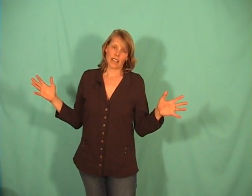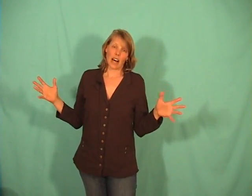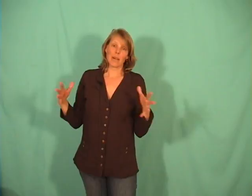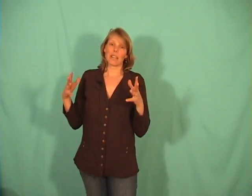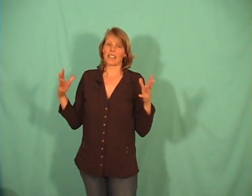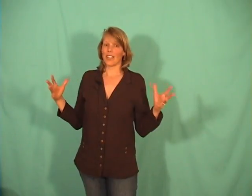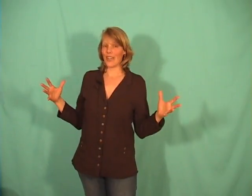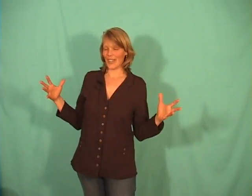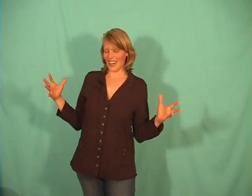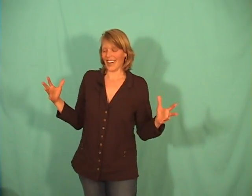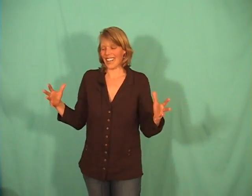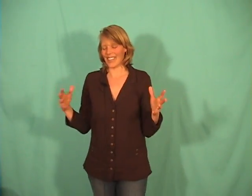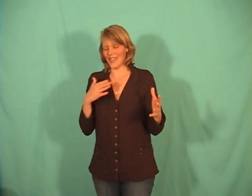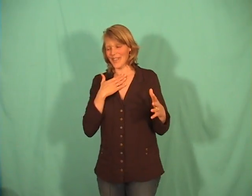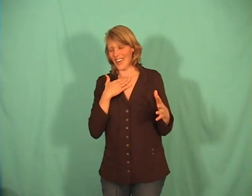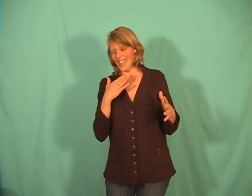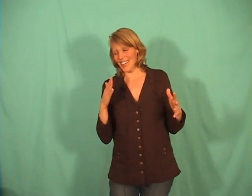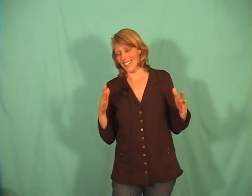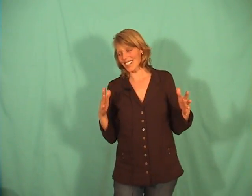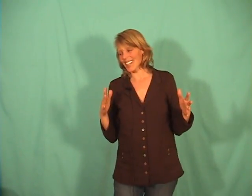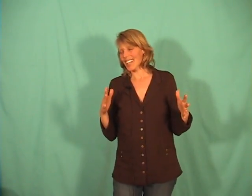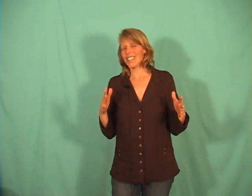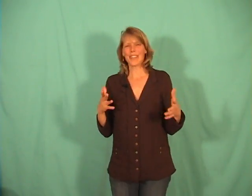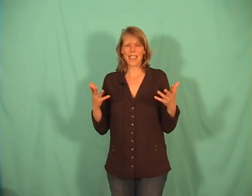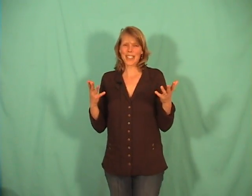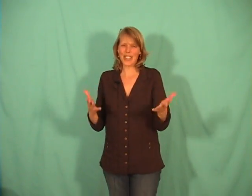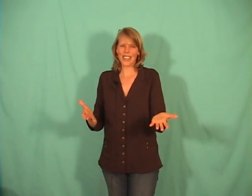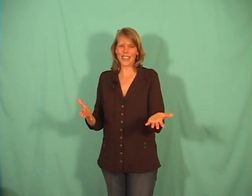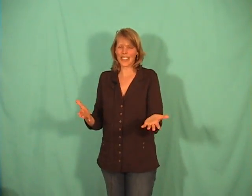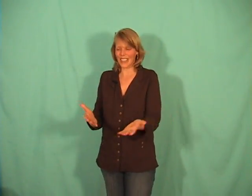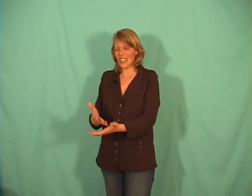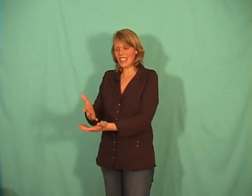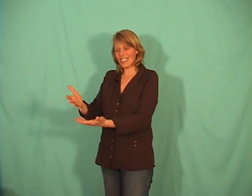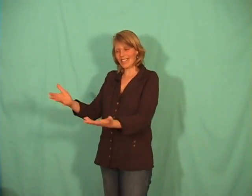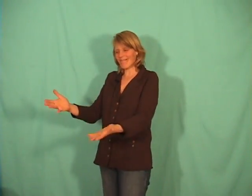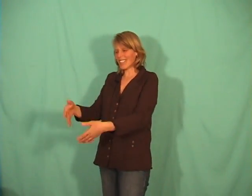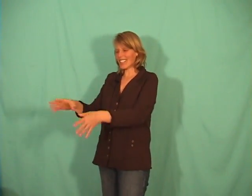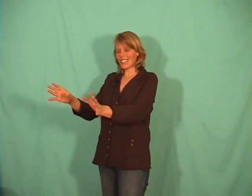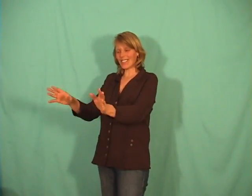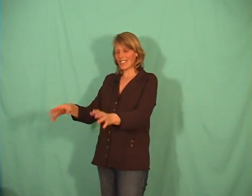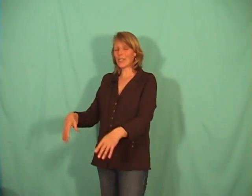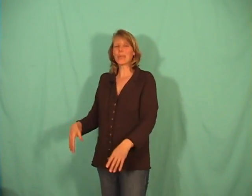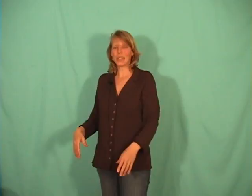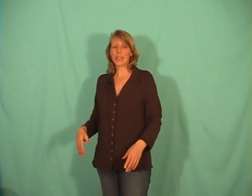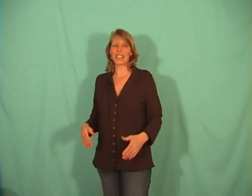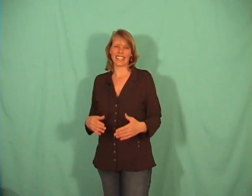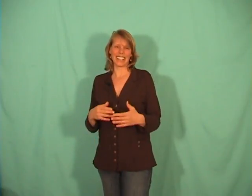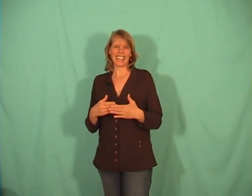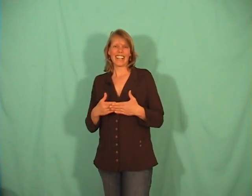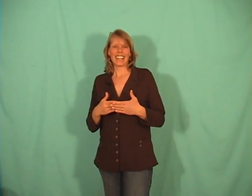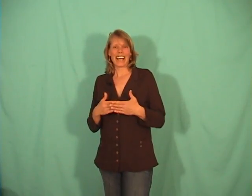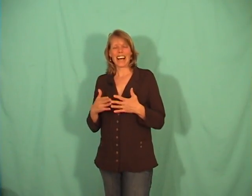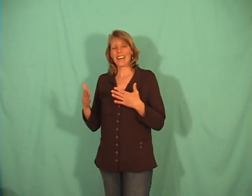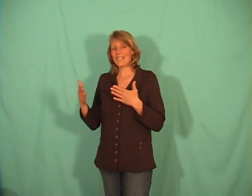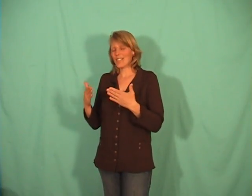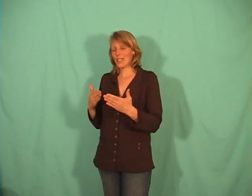I'm not going to learn all of this. You will too. Just, you will learn it. Have,